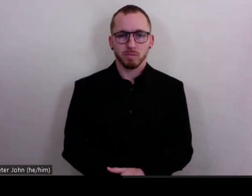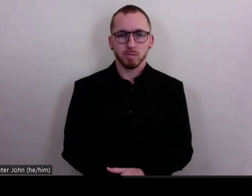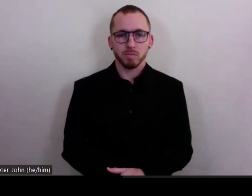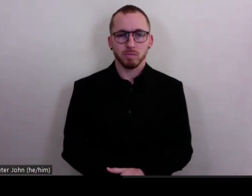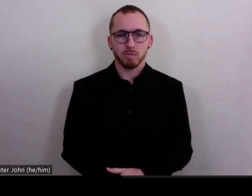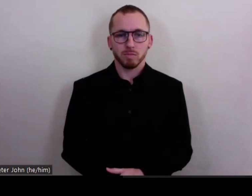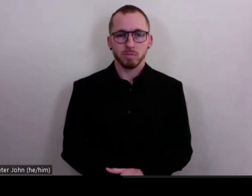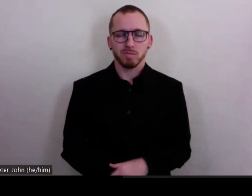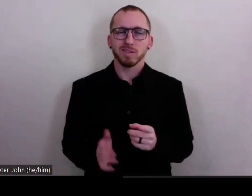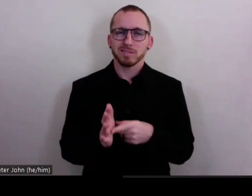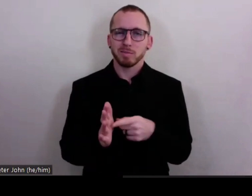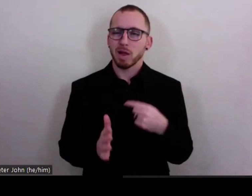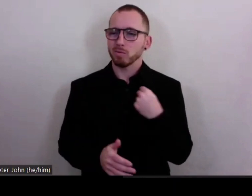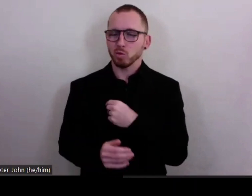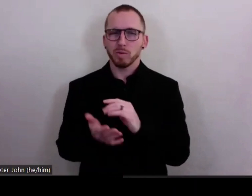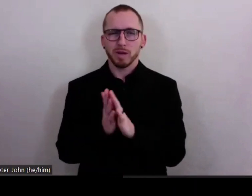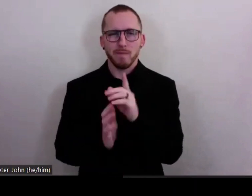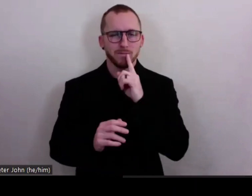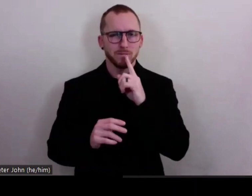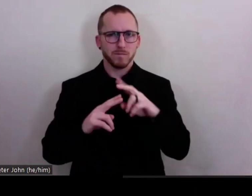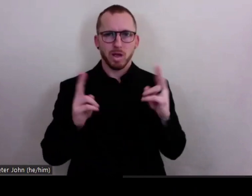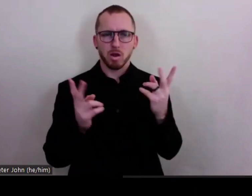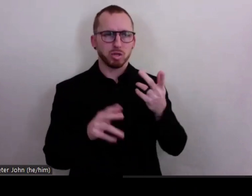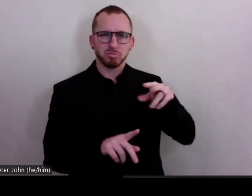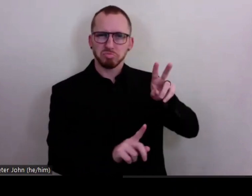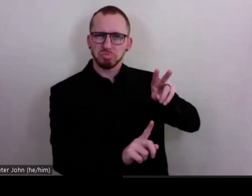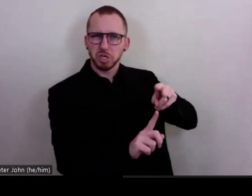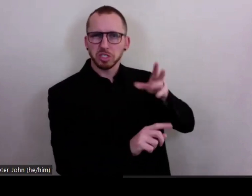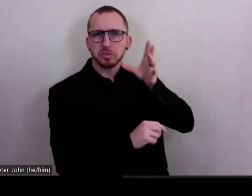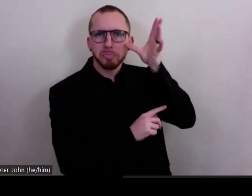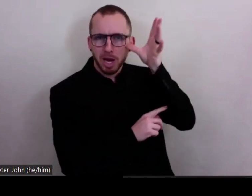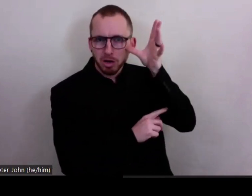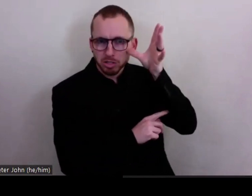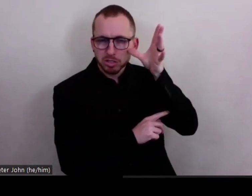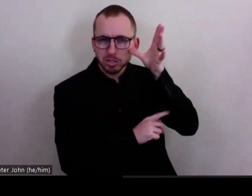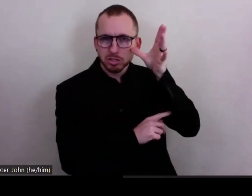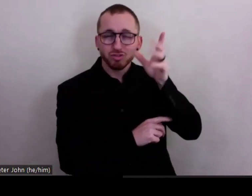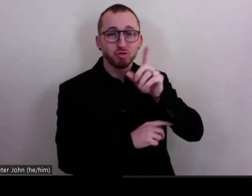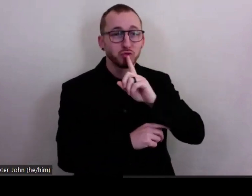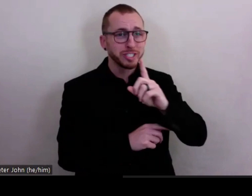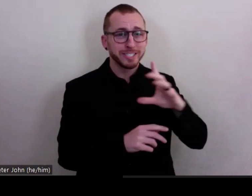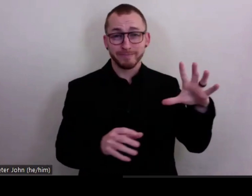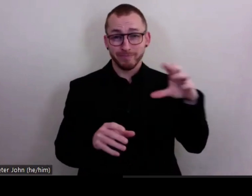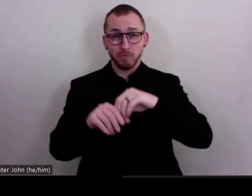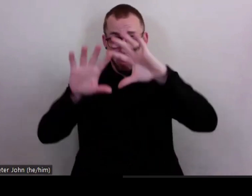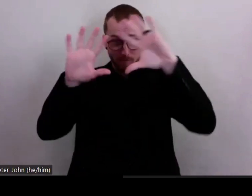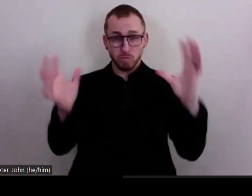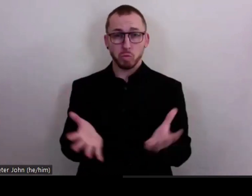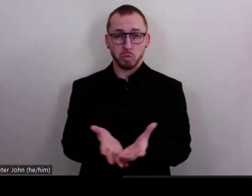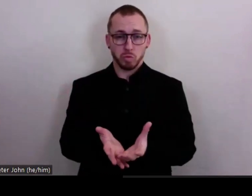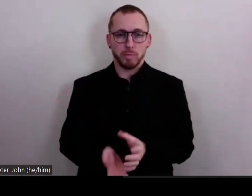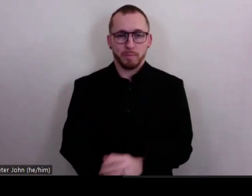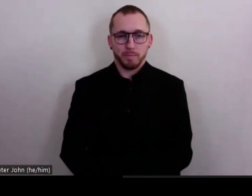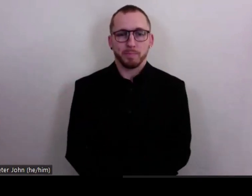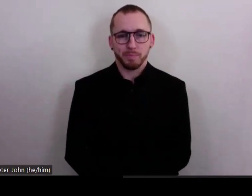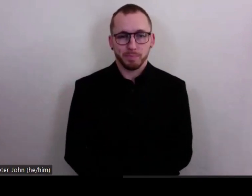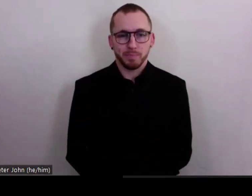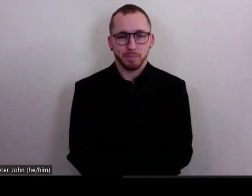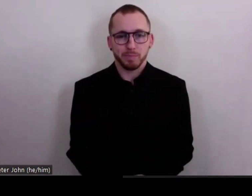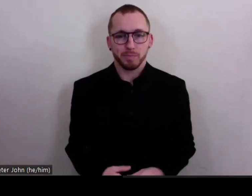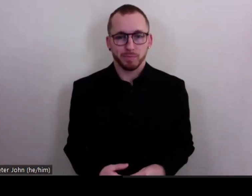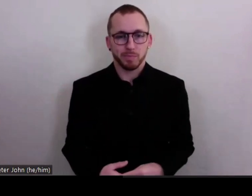mind are spiritual leaders in the community, our coaches. I mean, I can't tell you, like, I feel so blessed. I have an 11